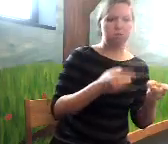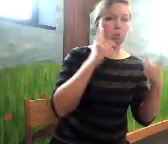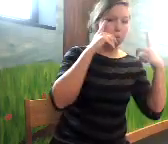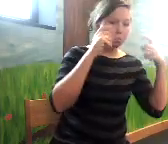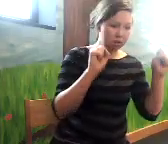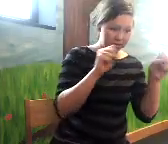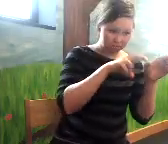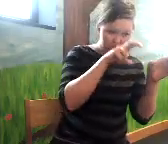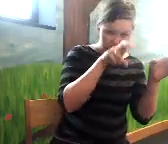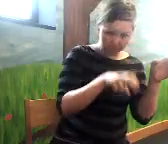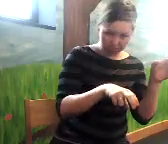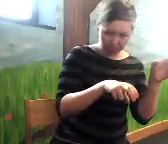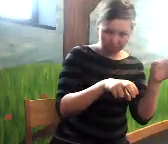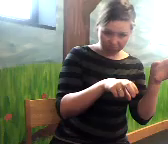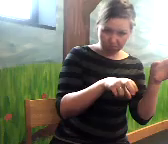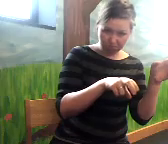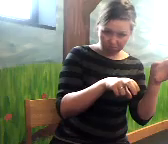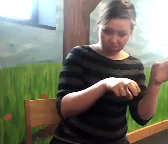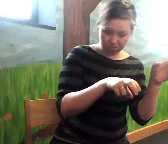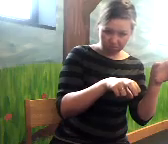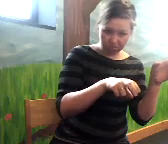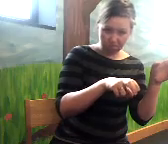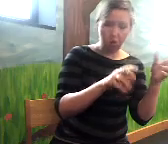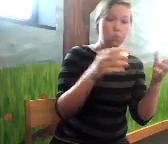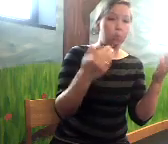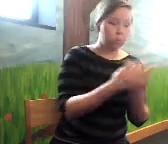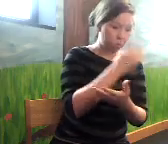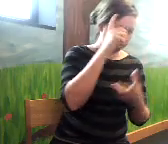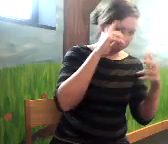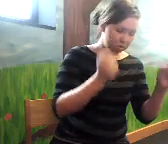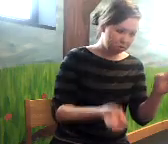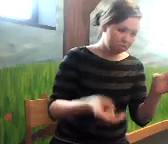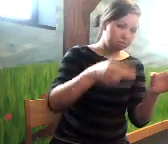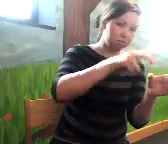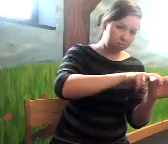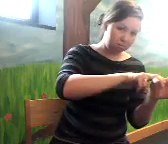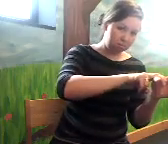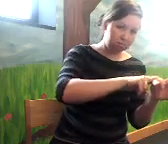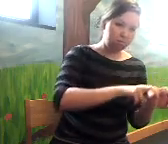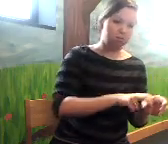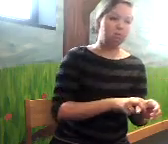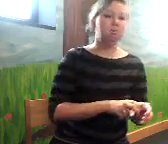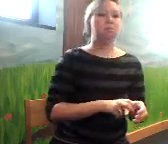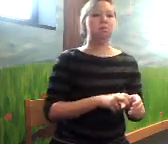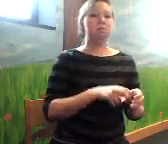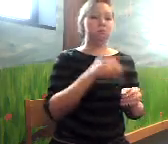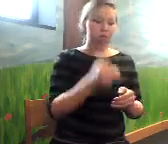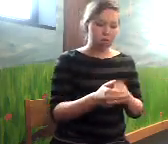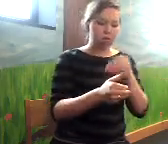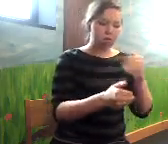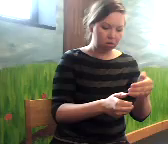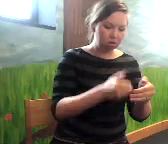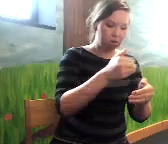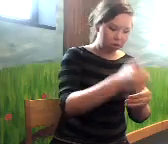incrementally take the U.S. deeper into the involvement into Vietnam. And so by the third or fourth president,